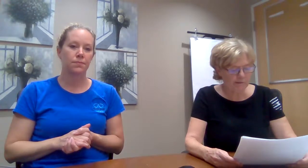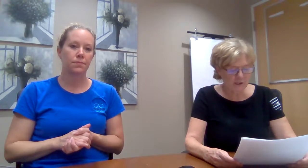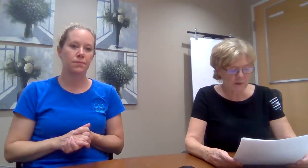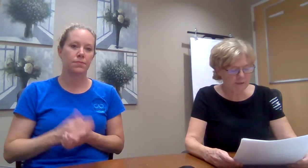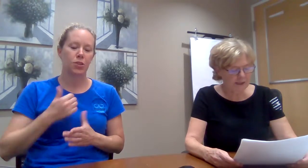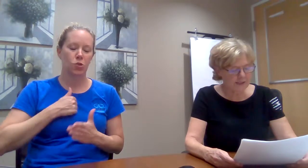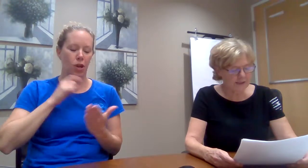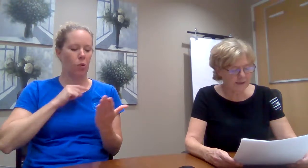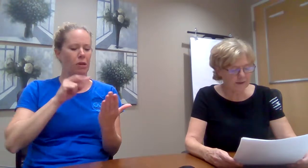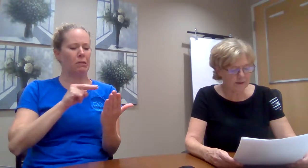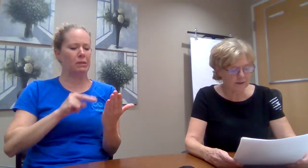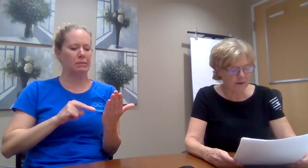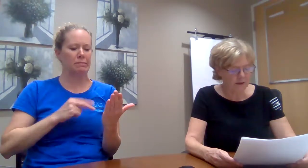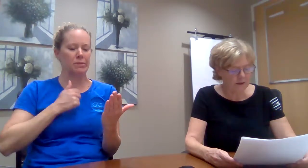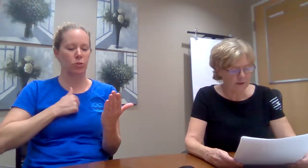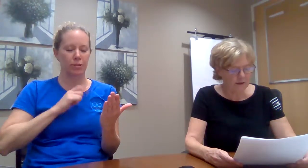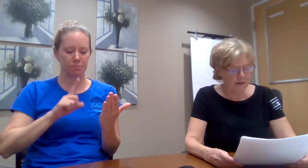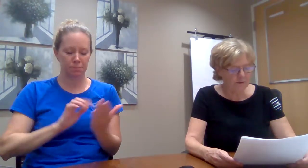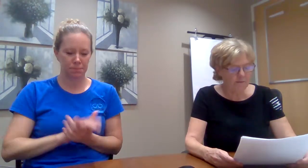Sorry, I've lost my place.